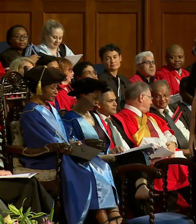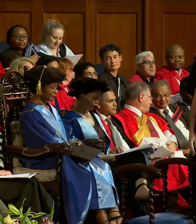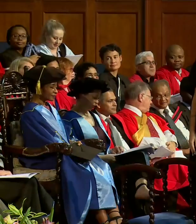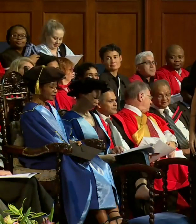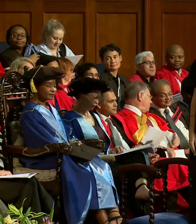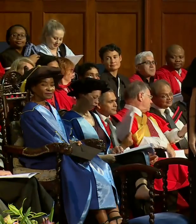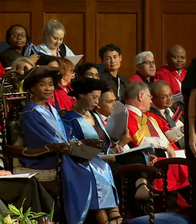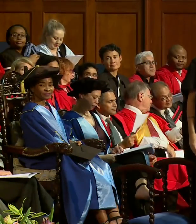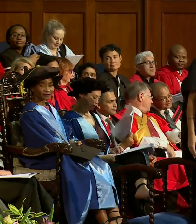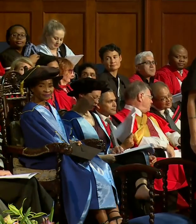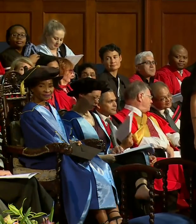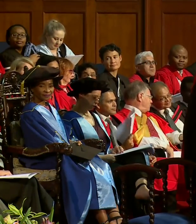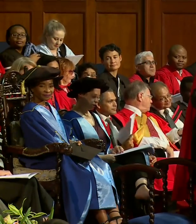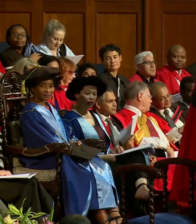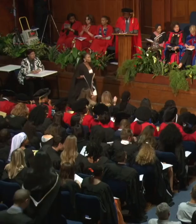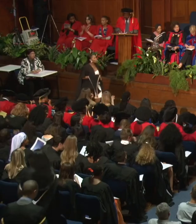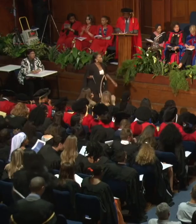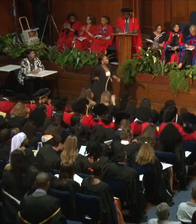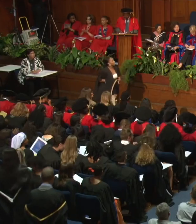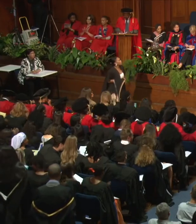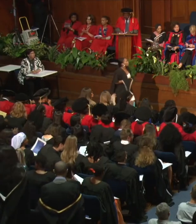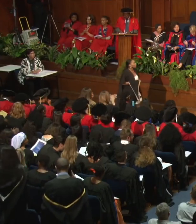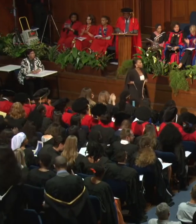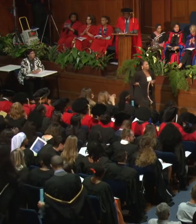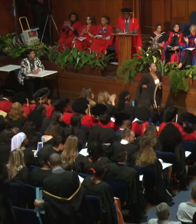Kata Sopel Kelly Siase.